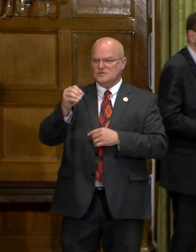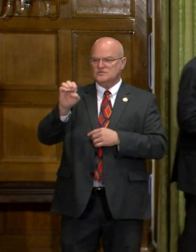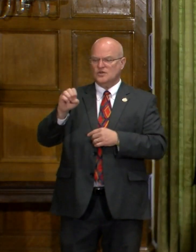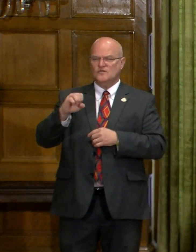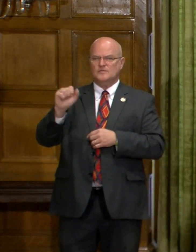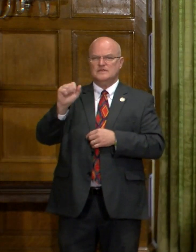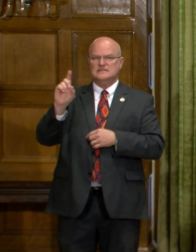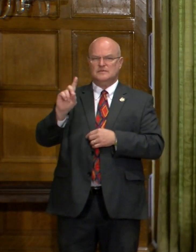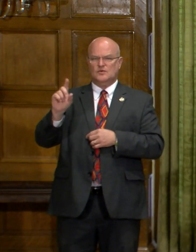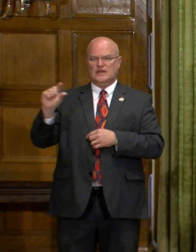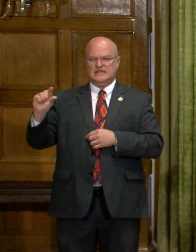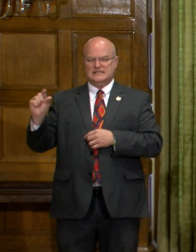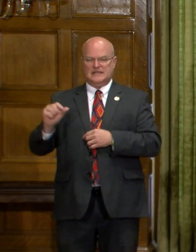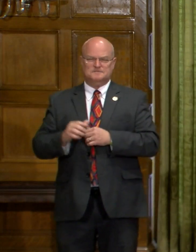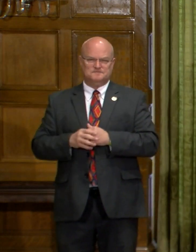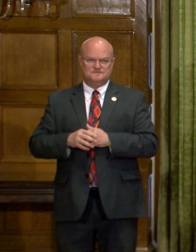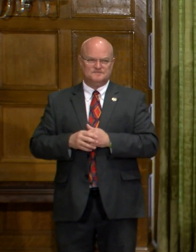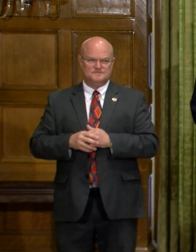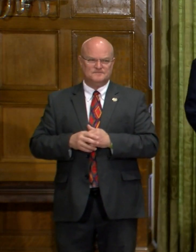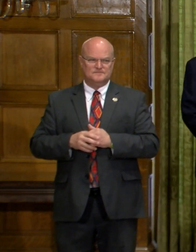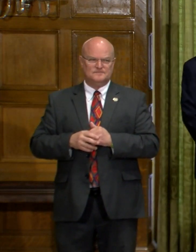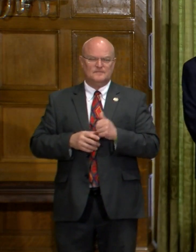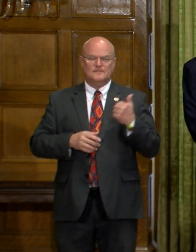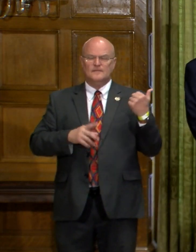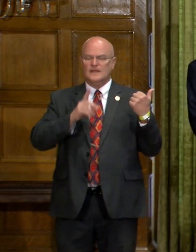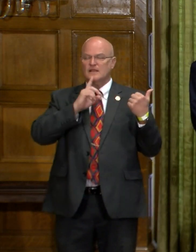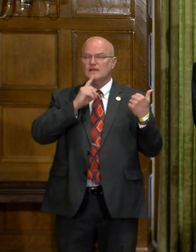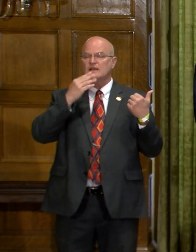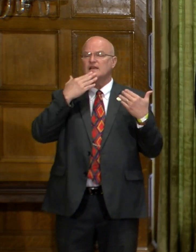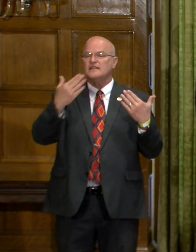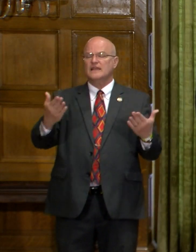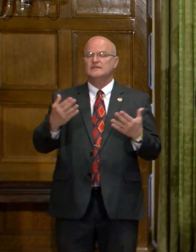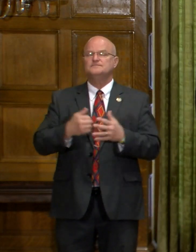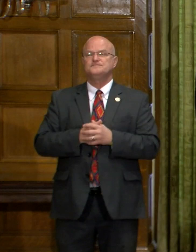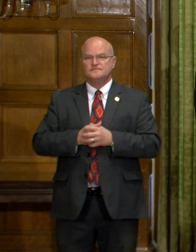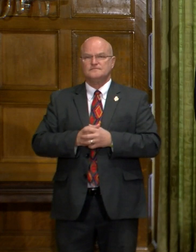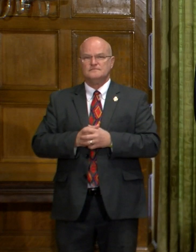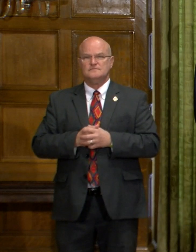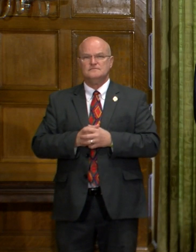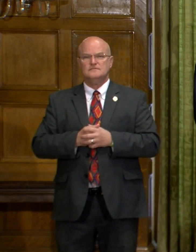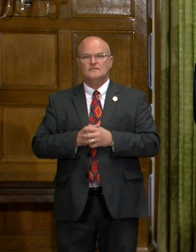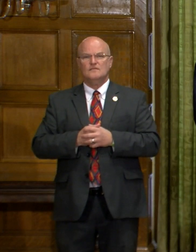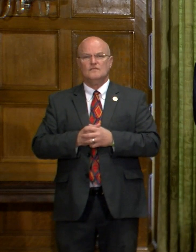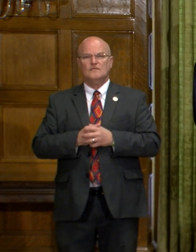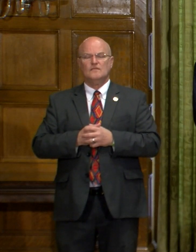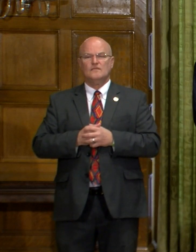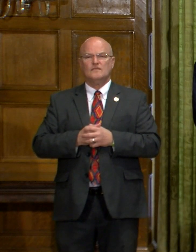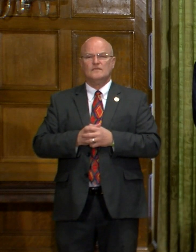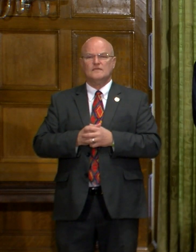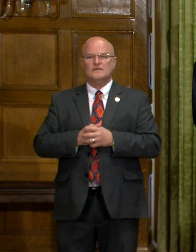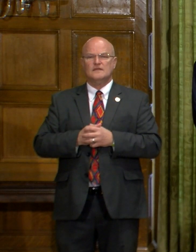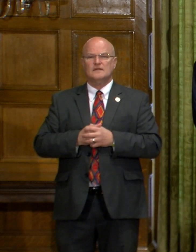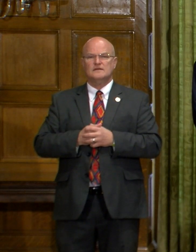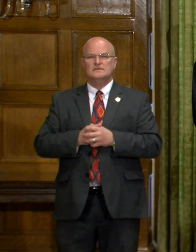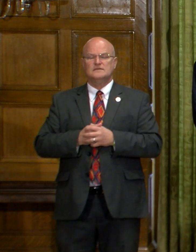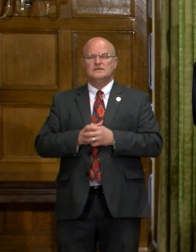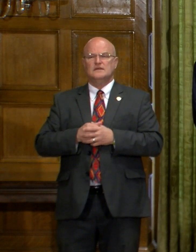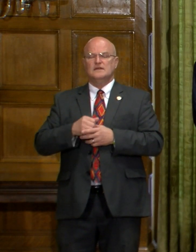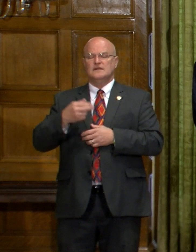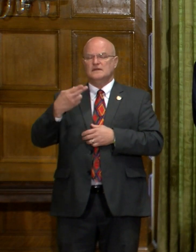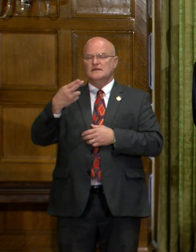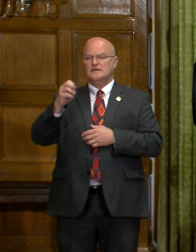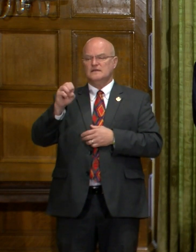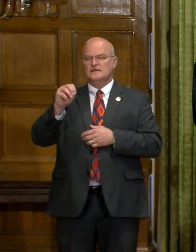the Democrat Gazette? Certainly, thank you. Warden Hendricks